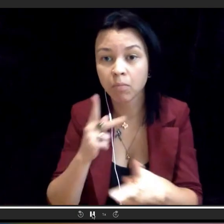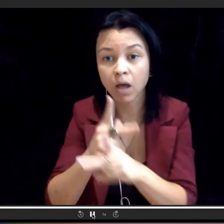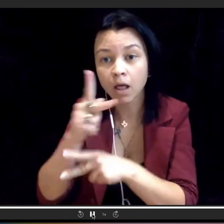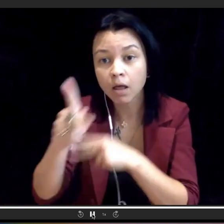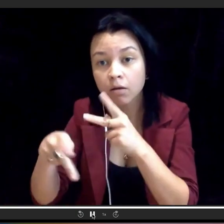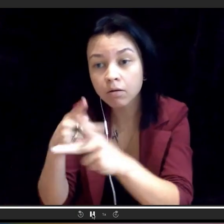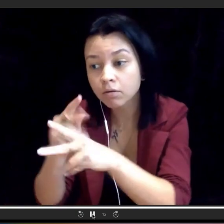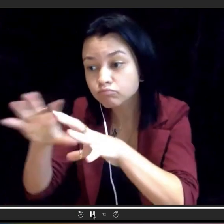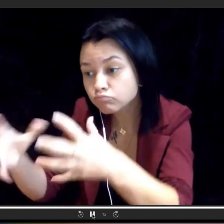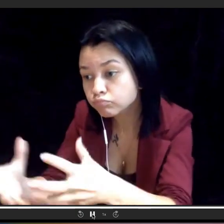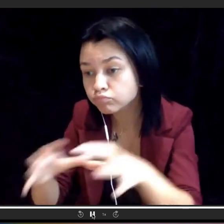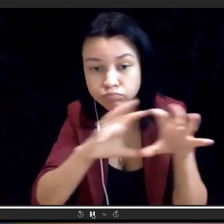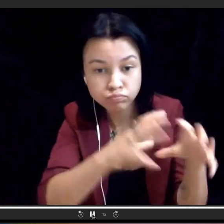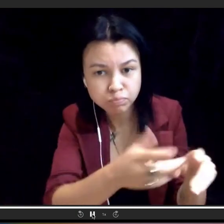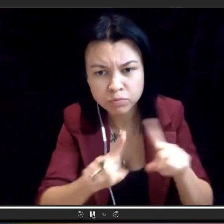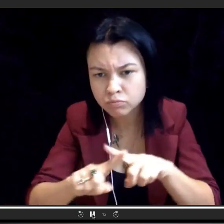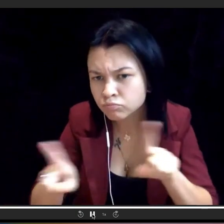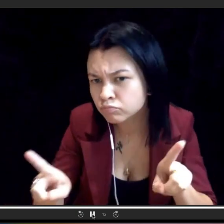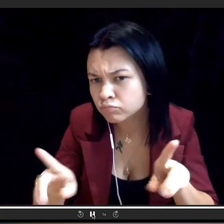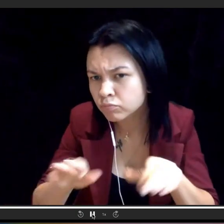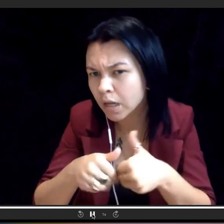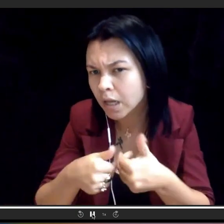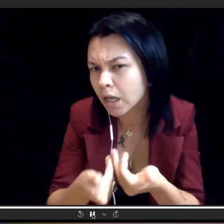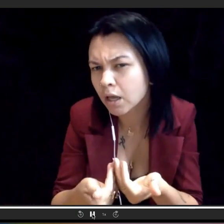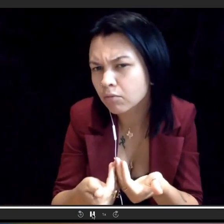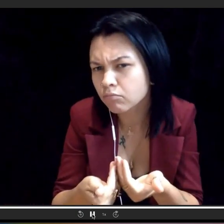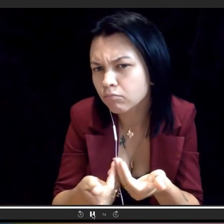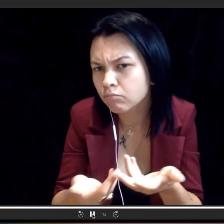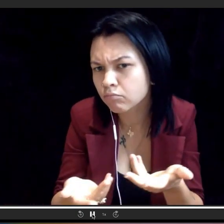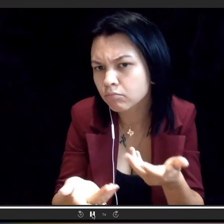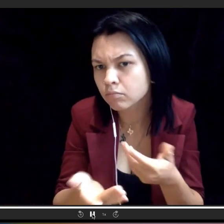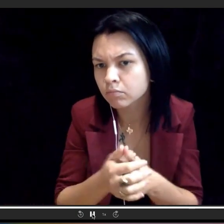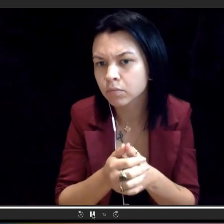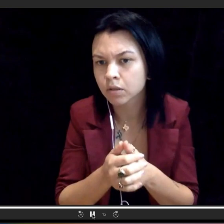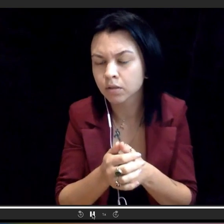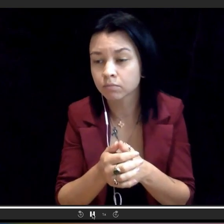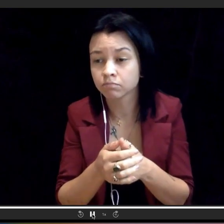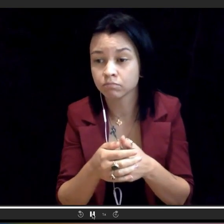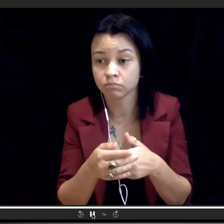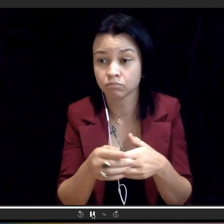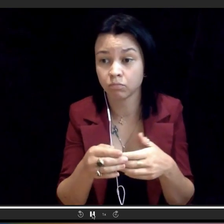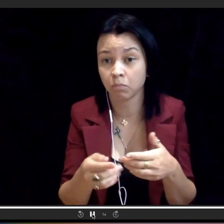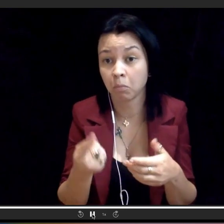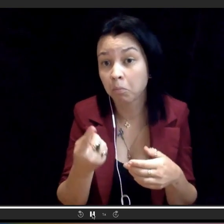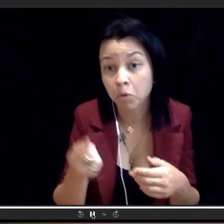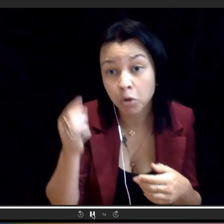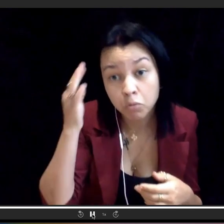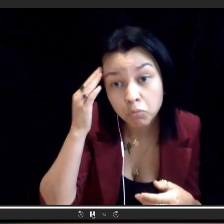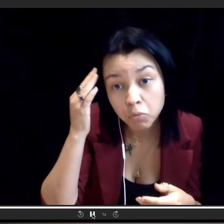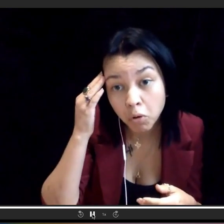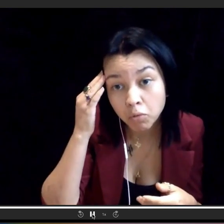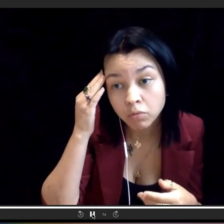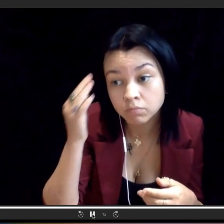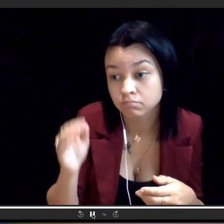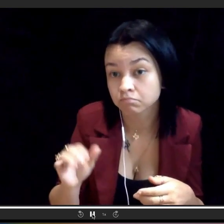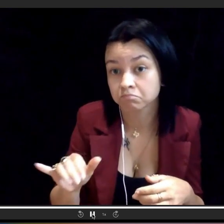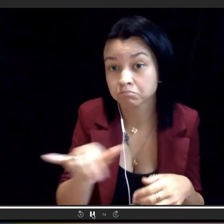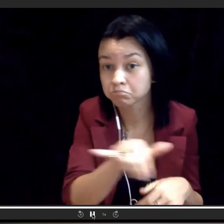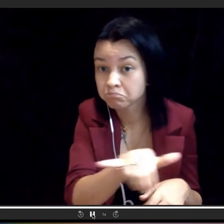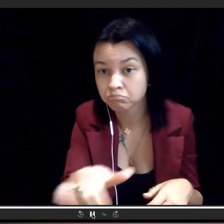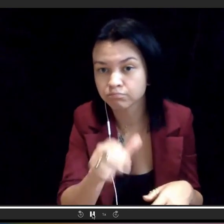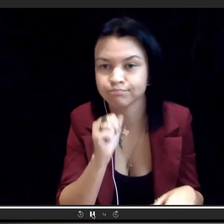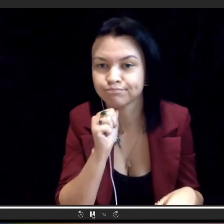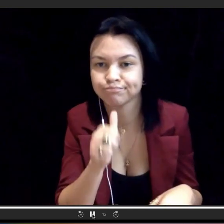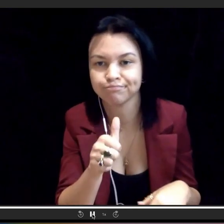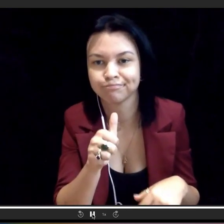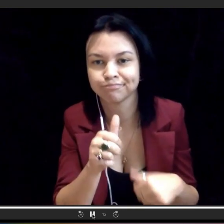of ants? How are they different? Because one thing you probably realize is that they're not all the same. We have outside, we have